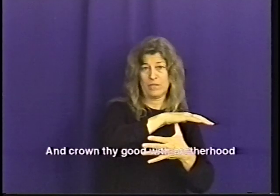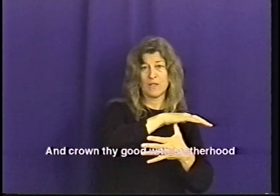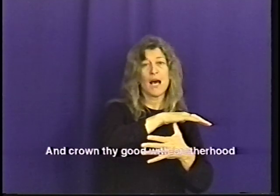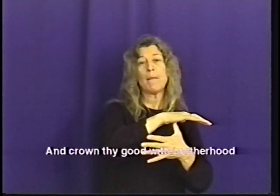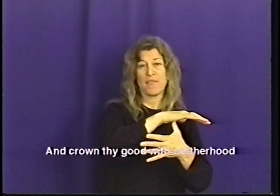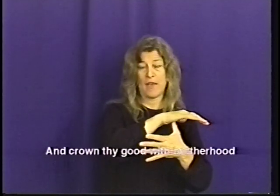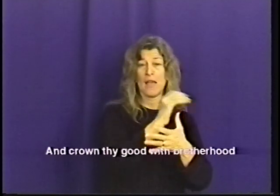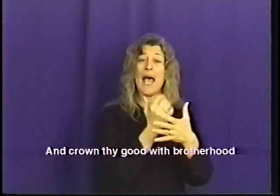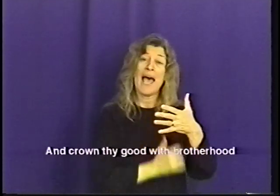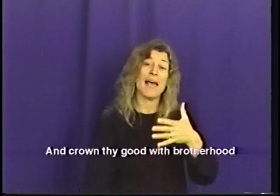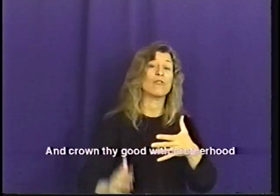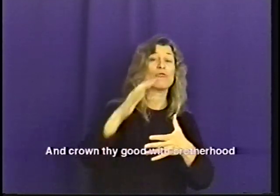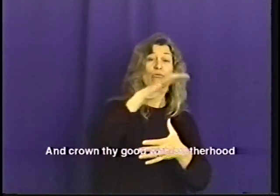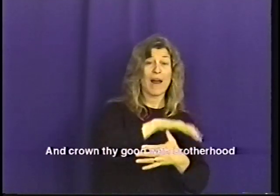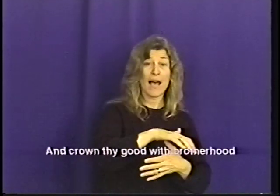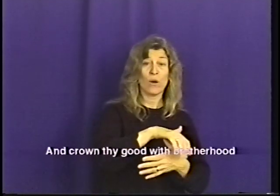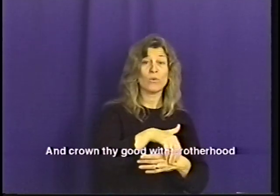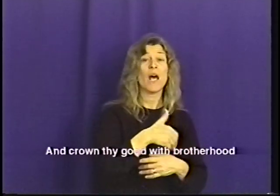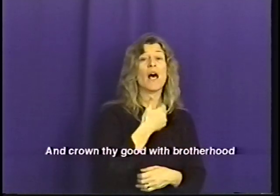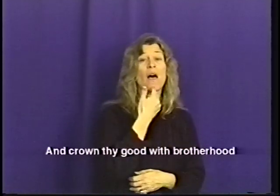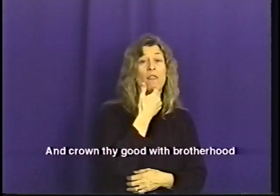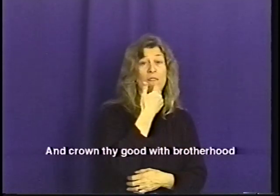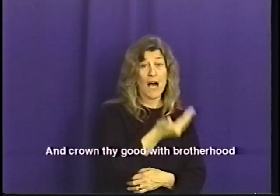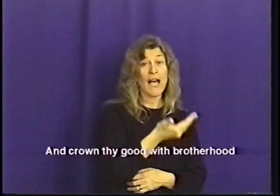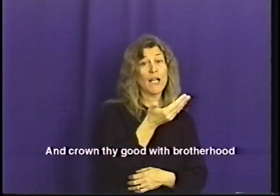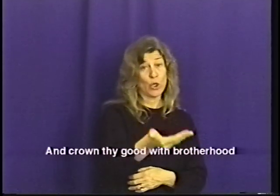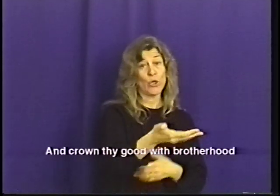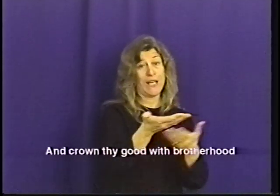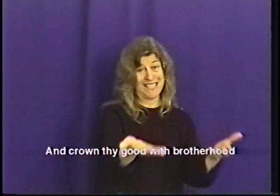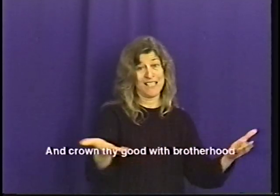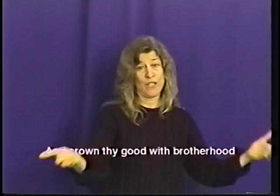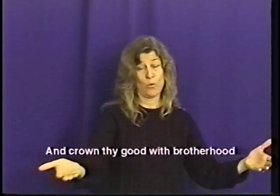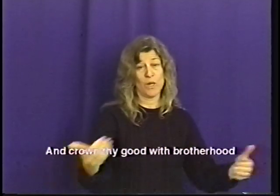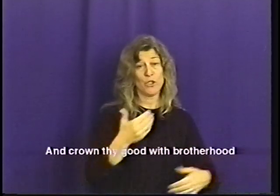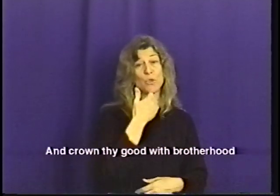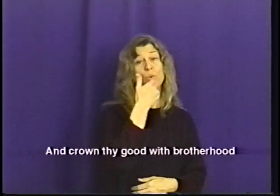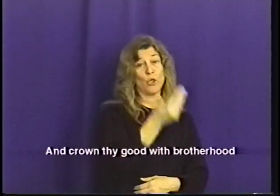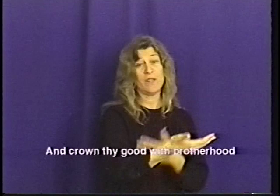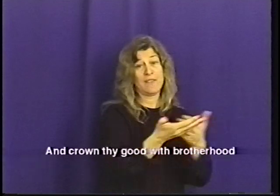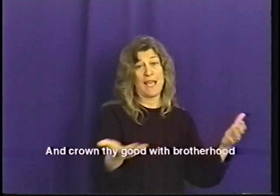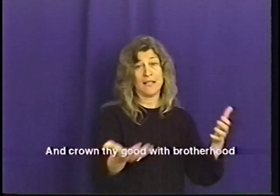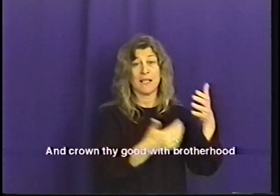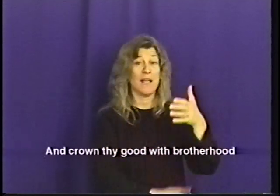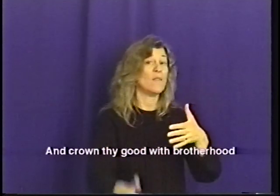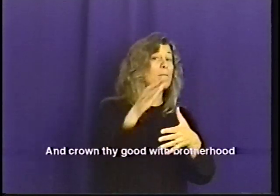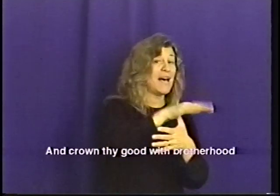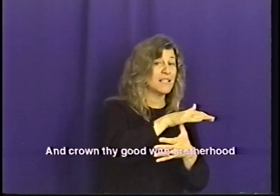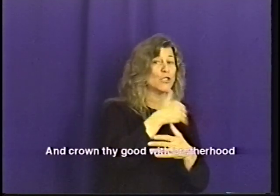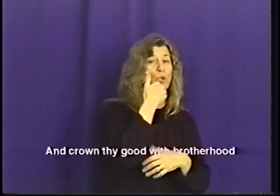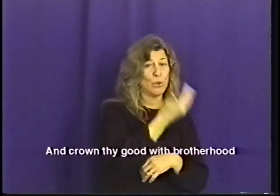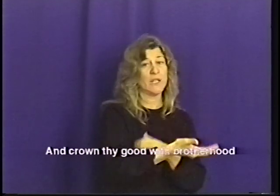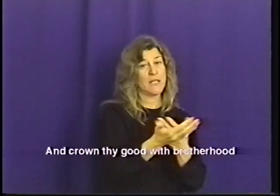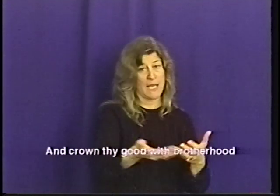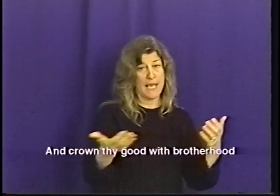the top thing, and crowned thy good. You want to do good things, and the best good